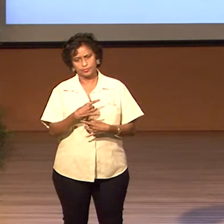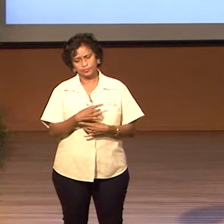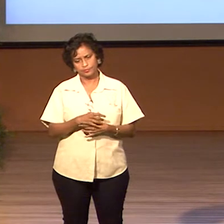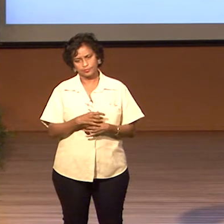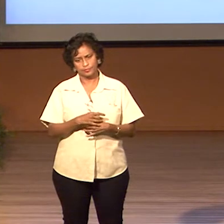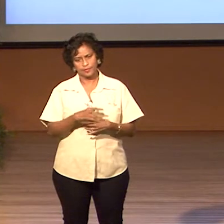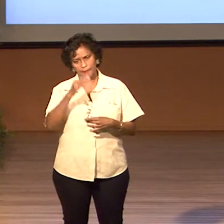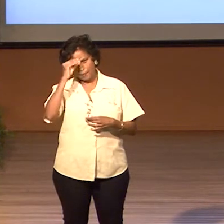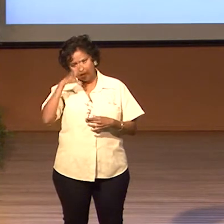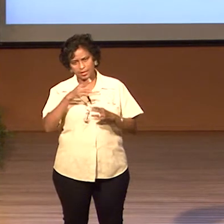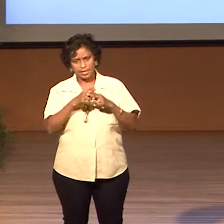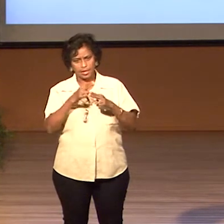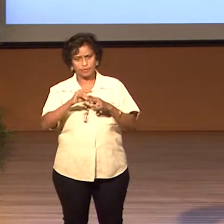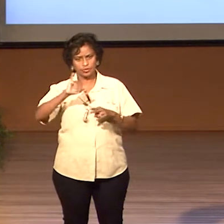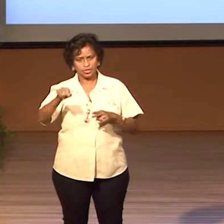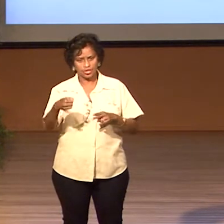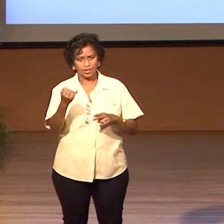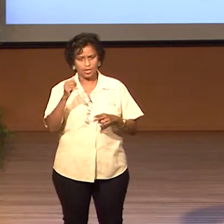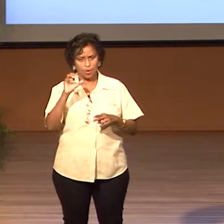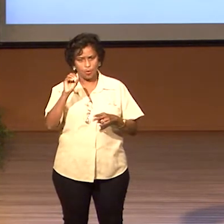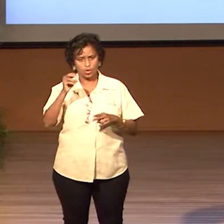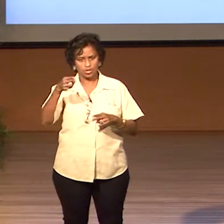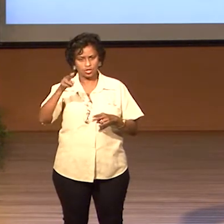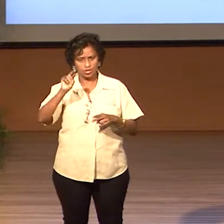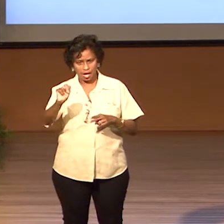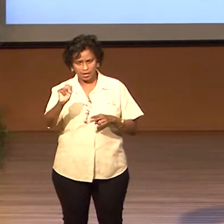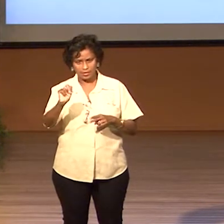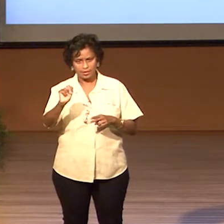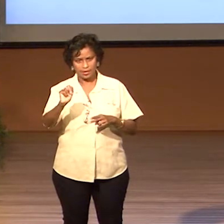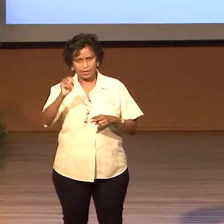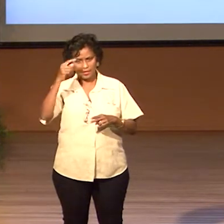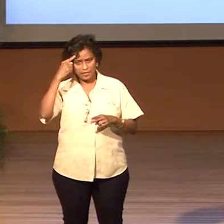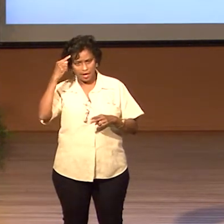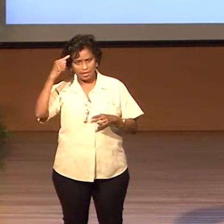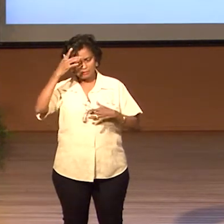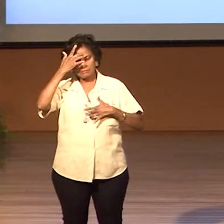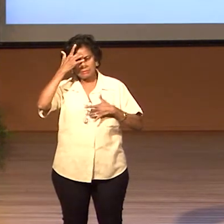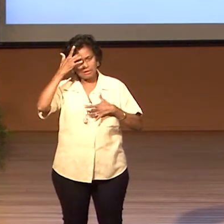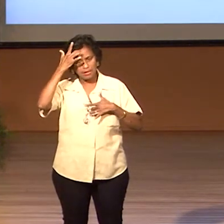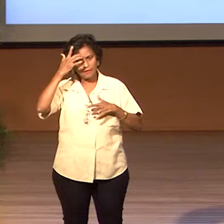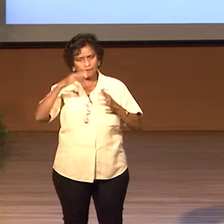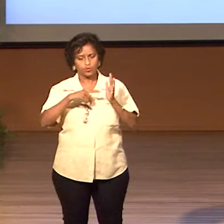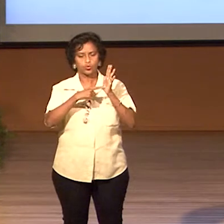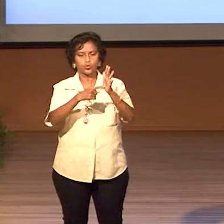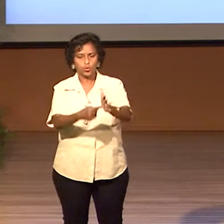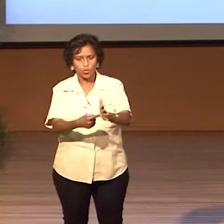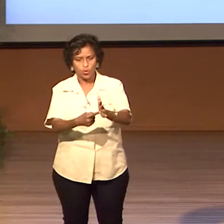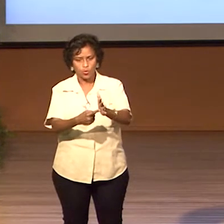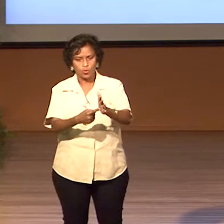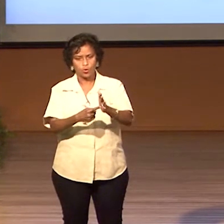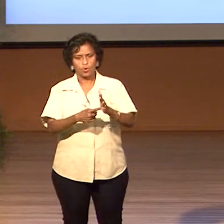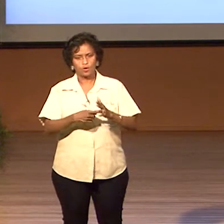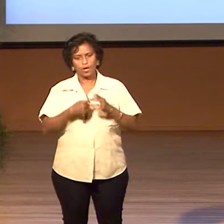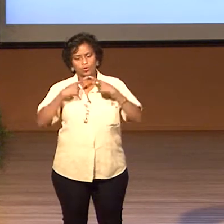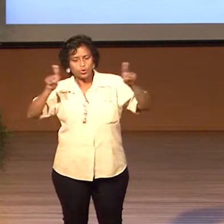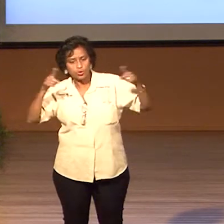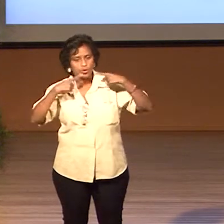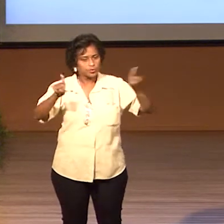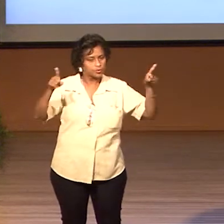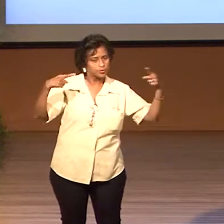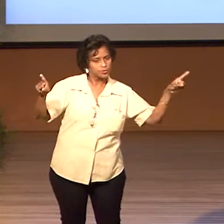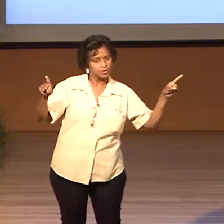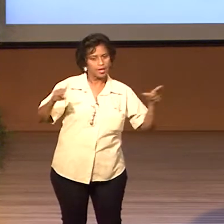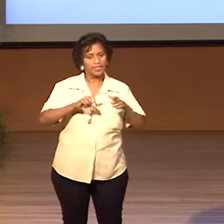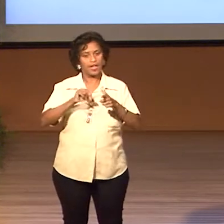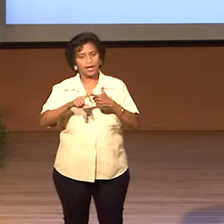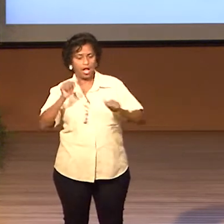describes the way mental illness is represented in the media, represented by artists, suggests, as he